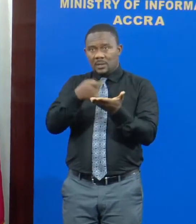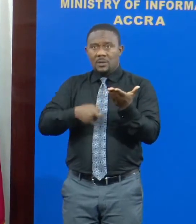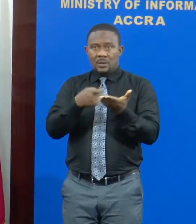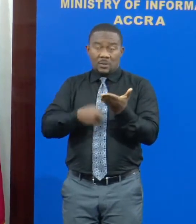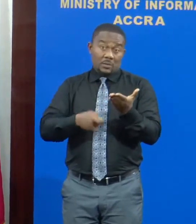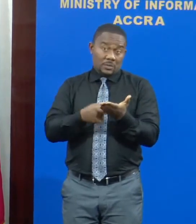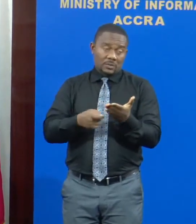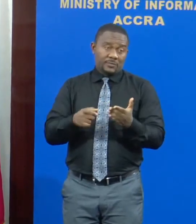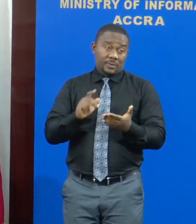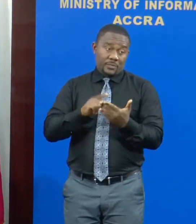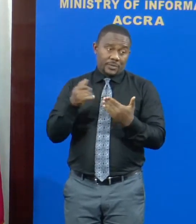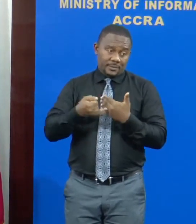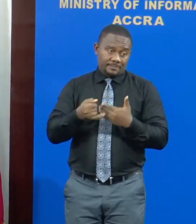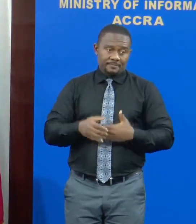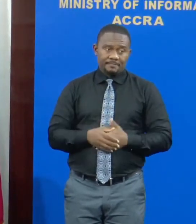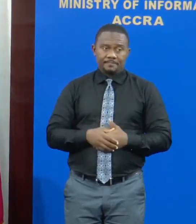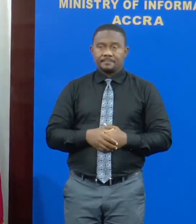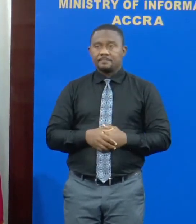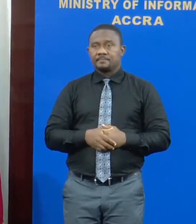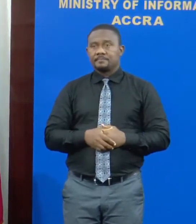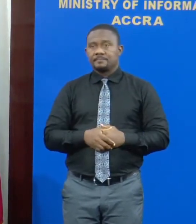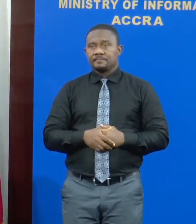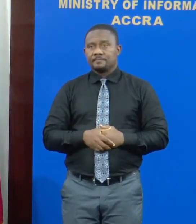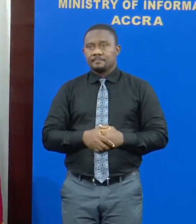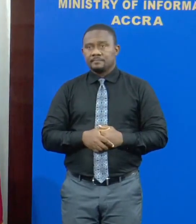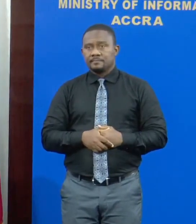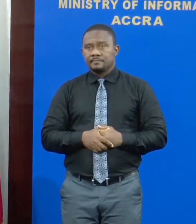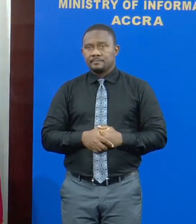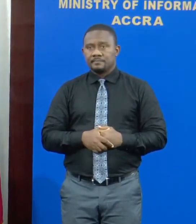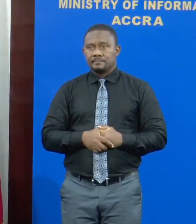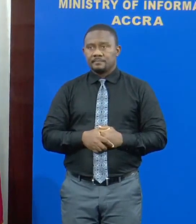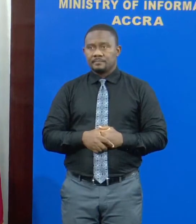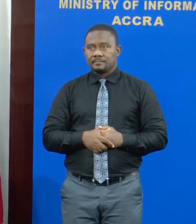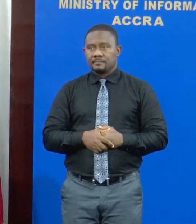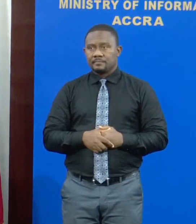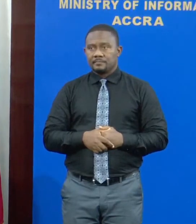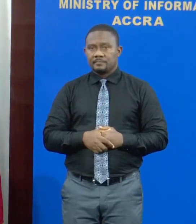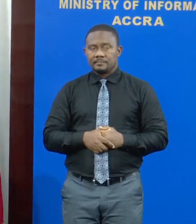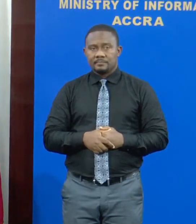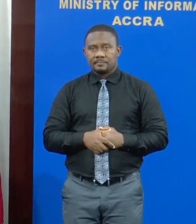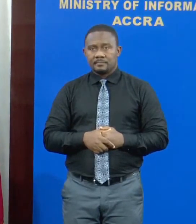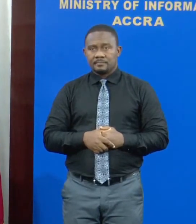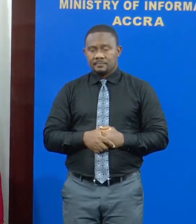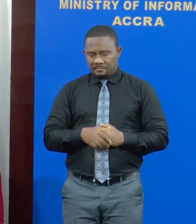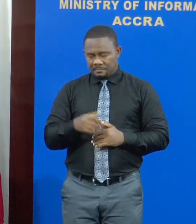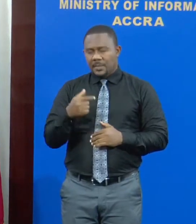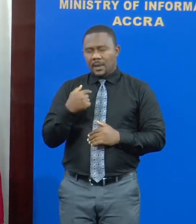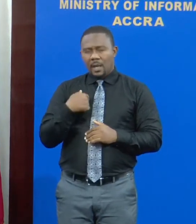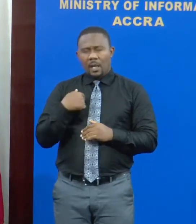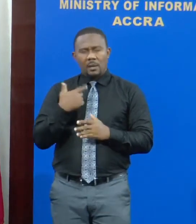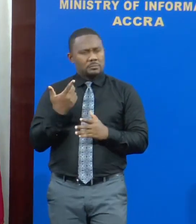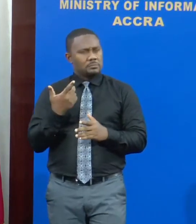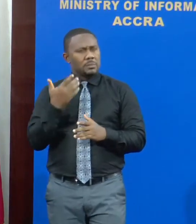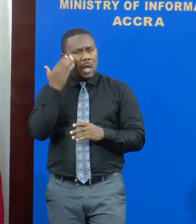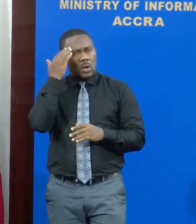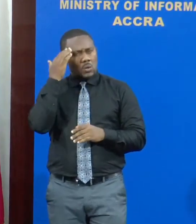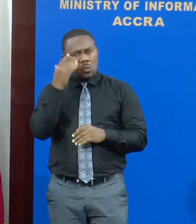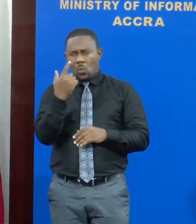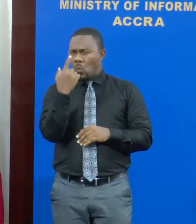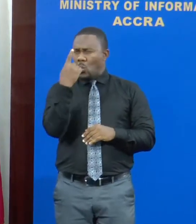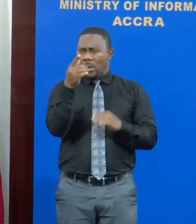date. Okay. Well, thank you very much. Honorable Minister, to the best of my knowledge, there is not a single person